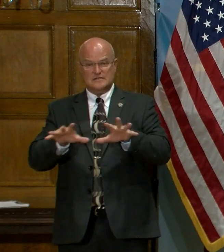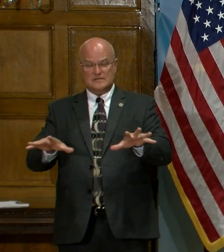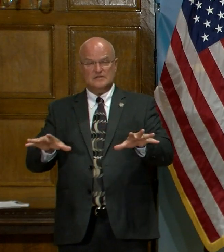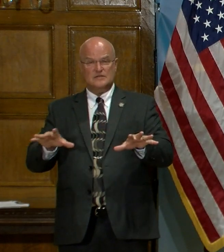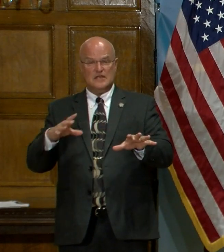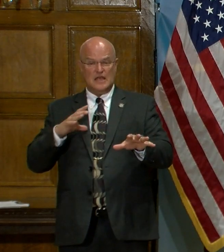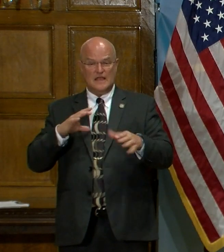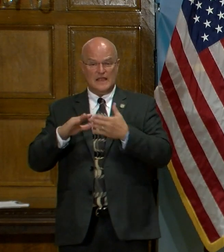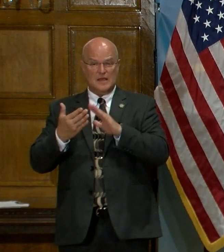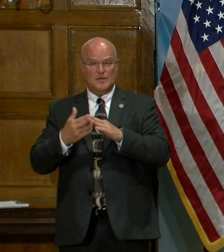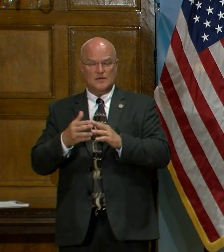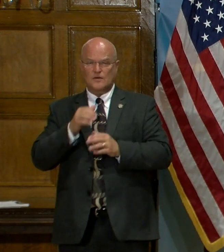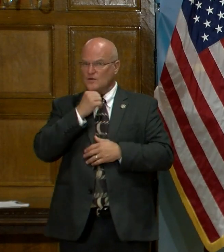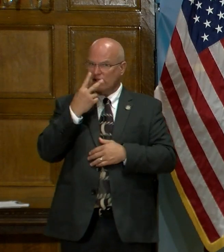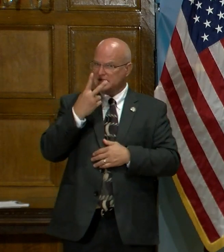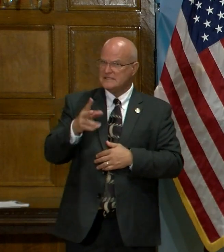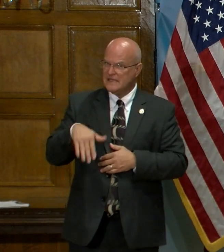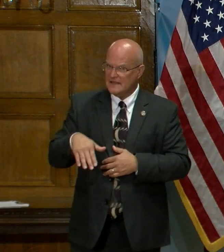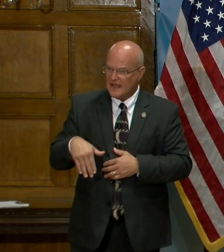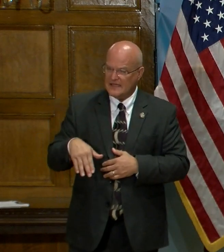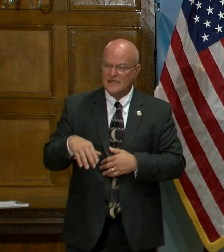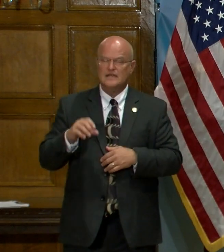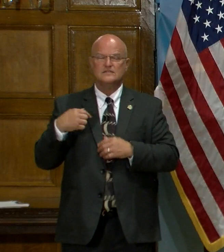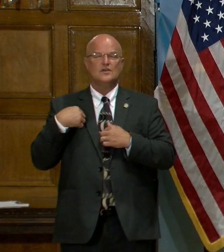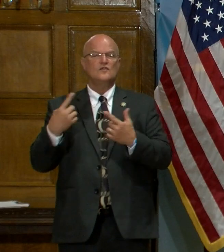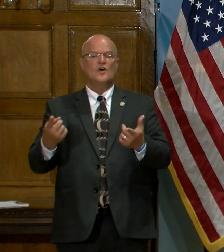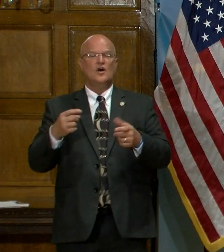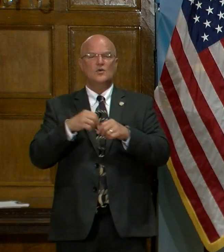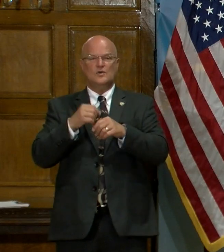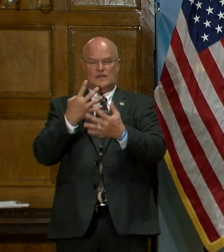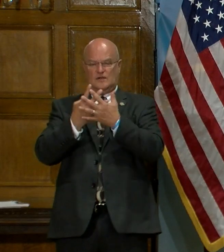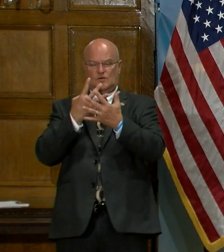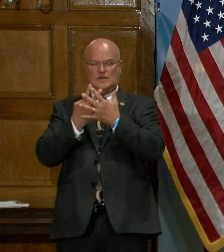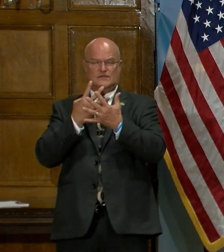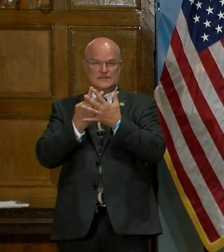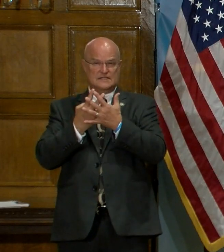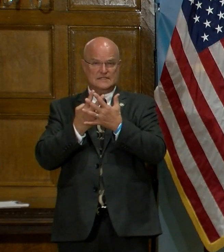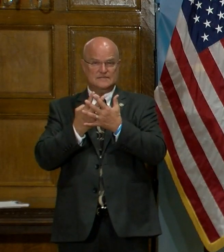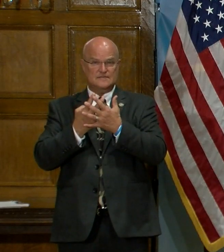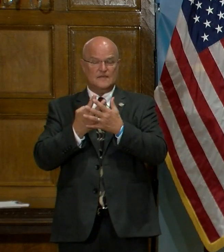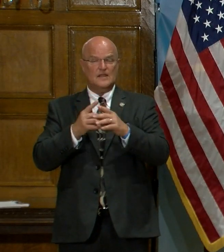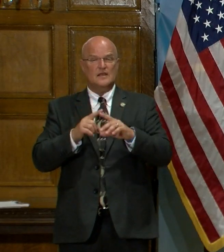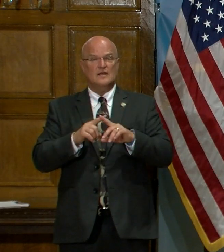community. What we've not seen that so far in our correctional facilities.